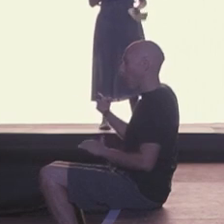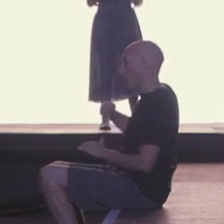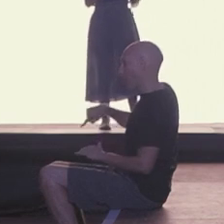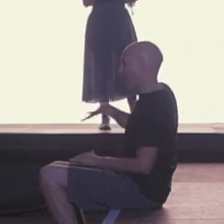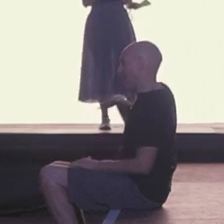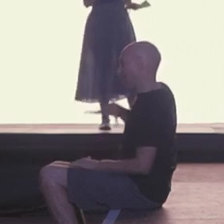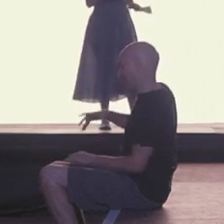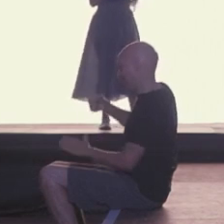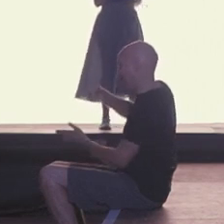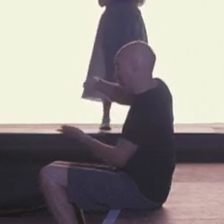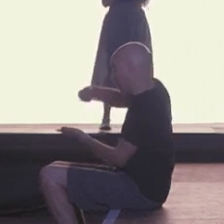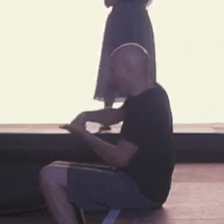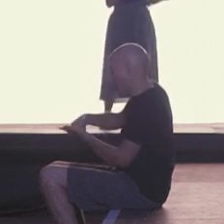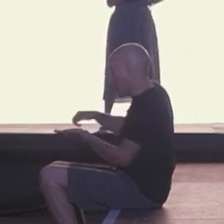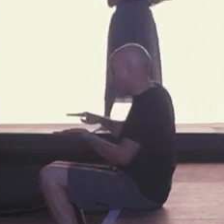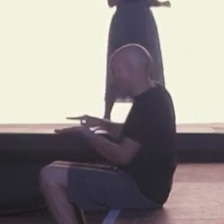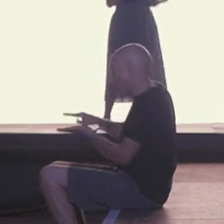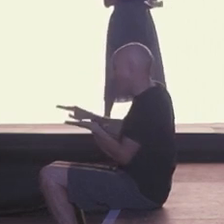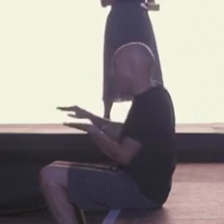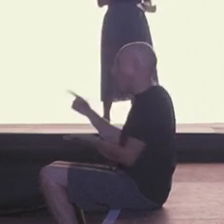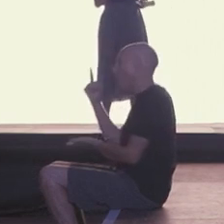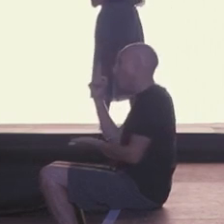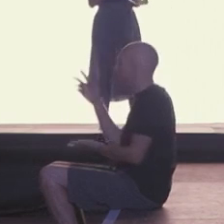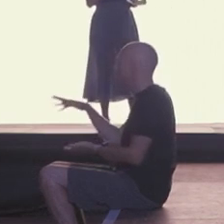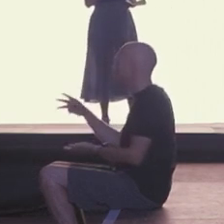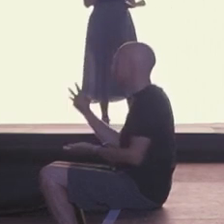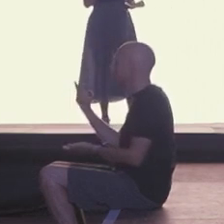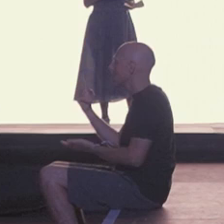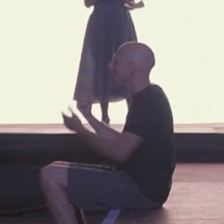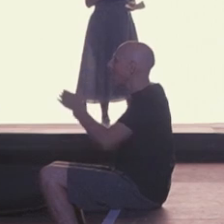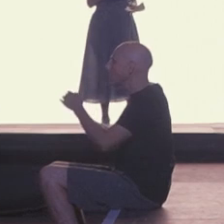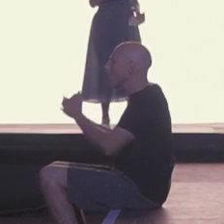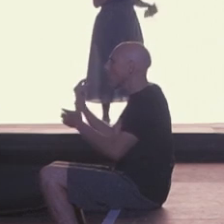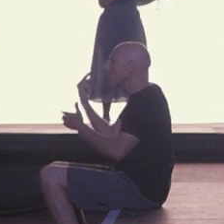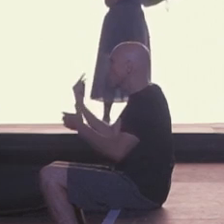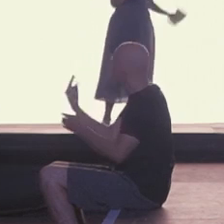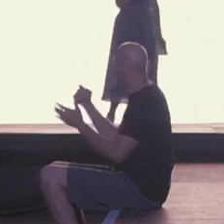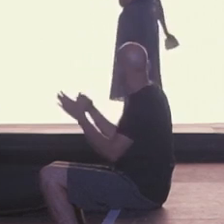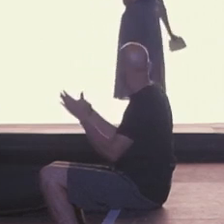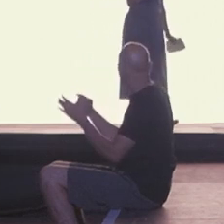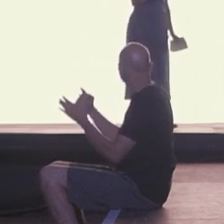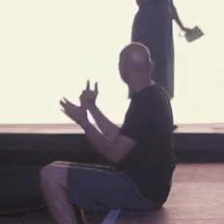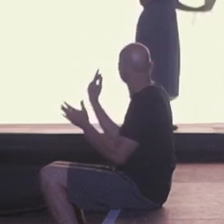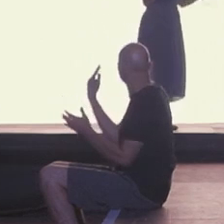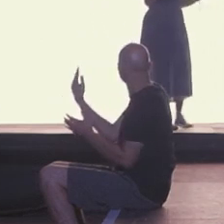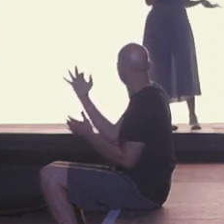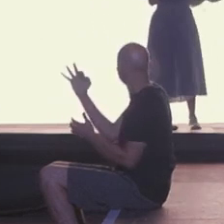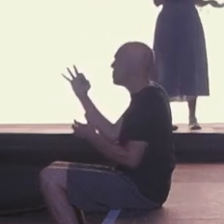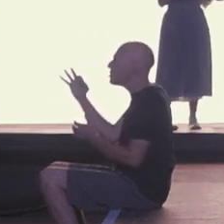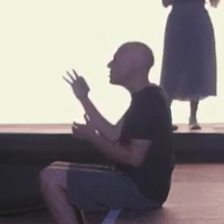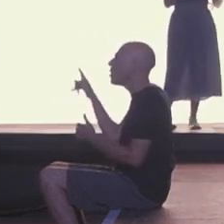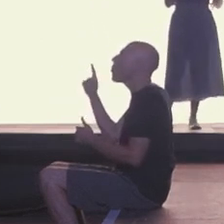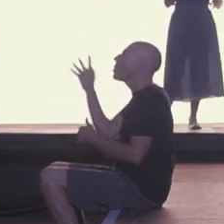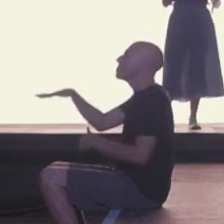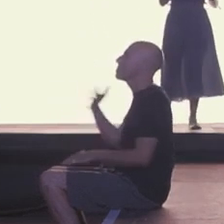to between 1.5 to 2 degrees above pre-industrial levels. Once we go past these points, we risk going